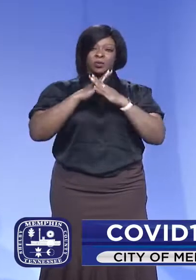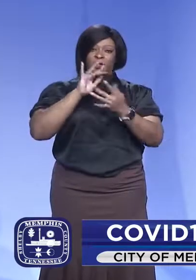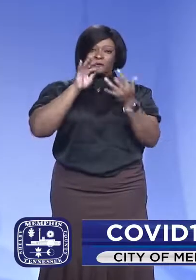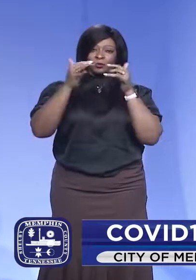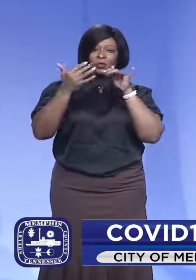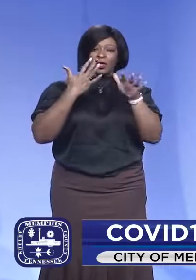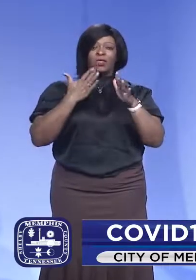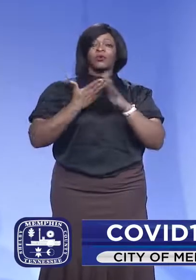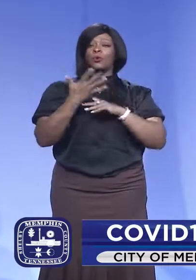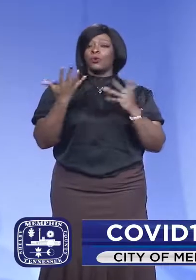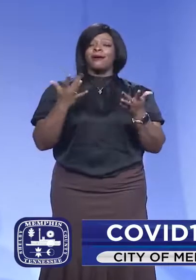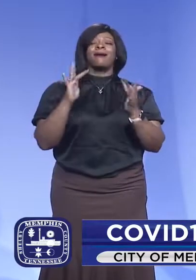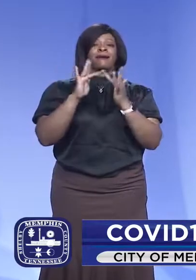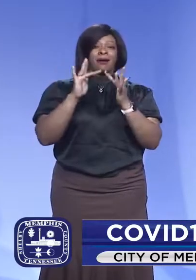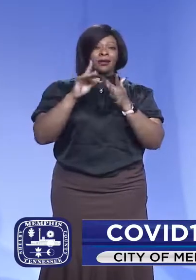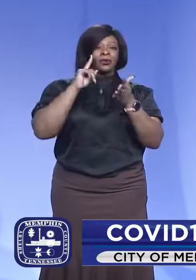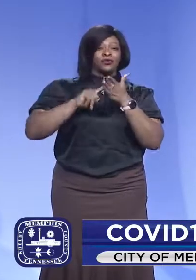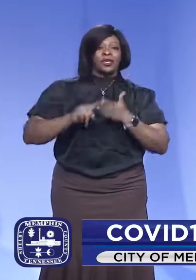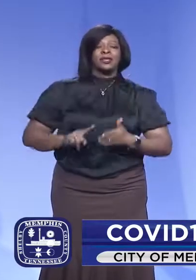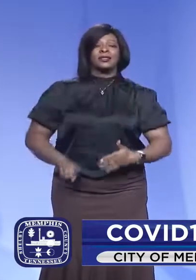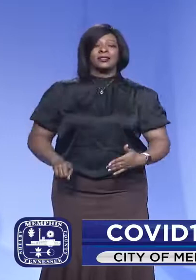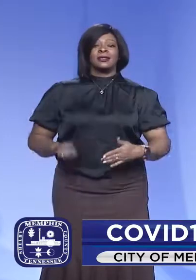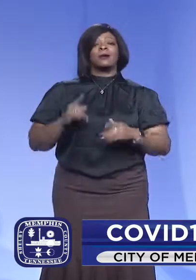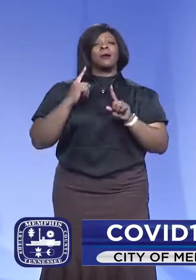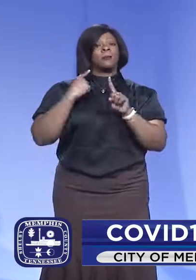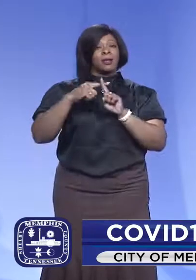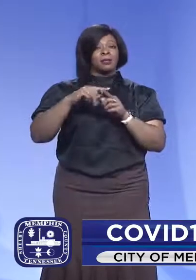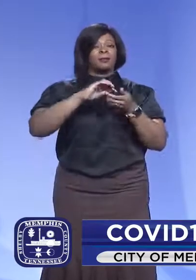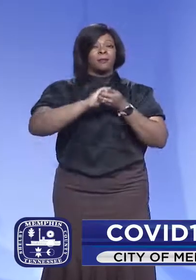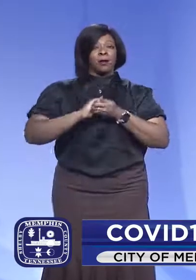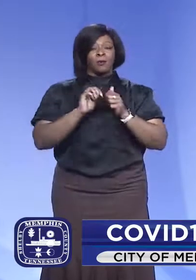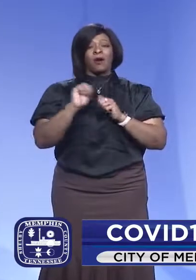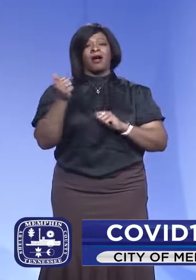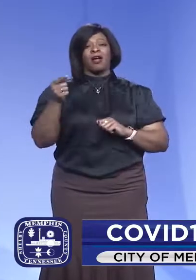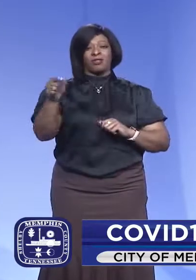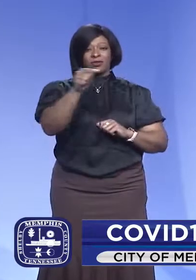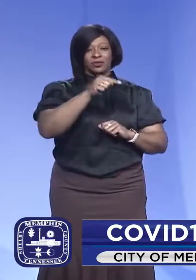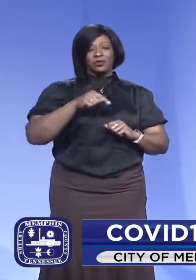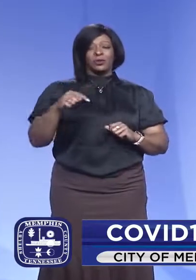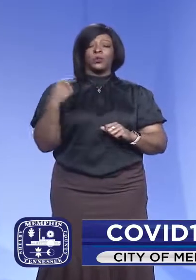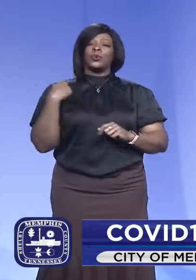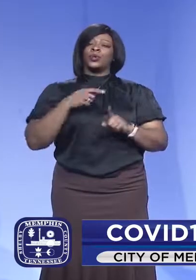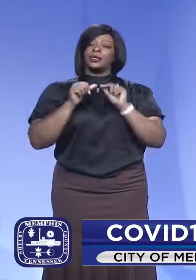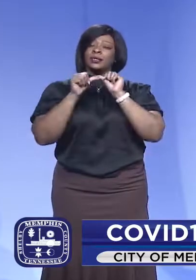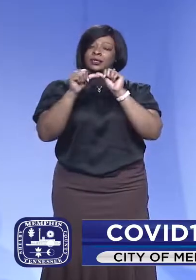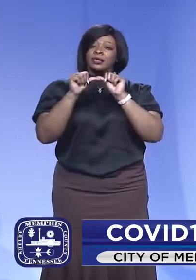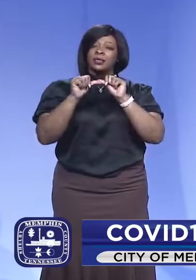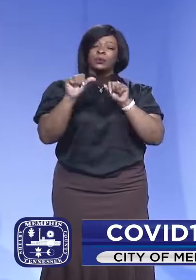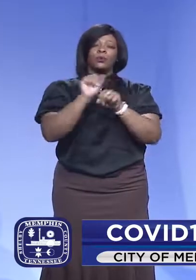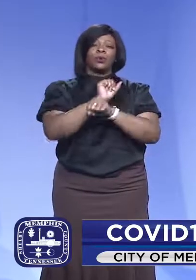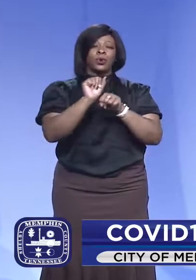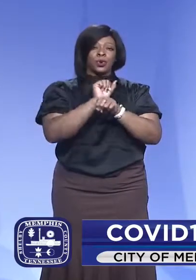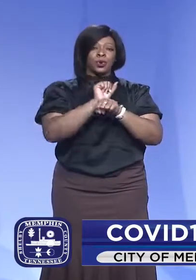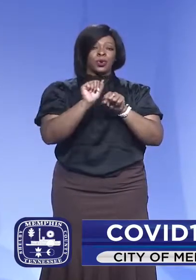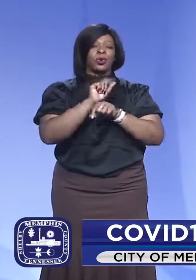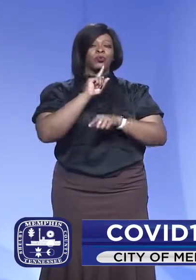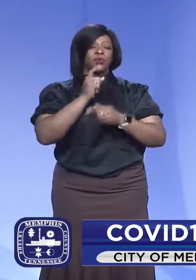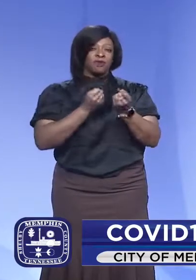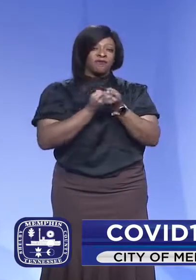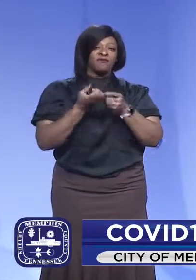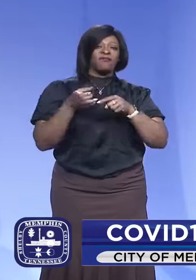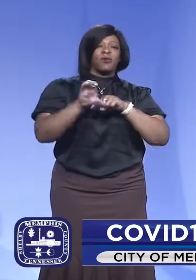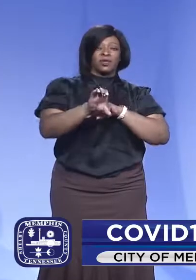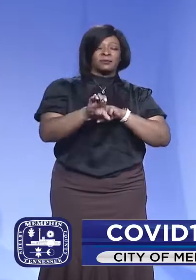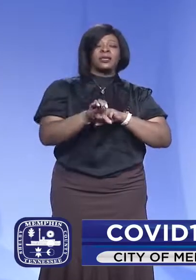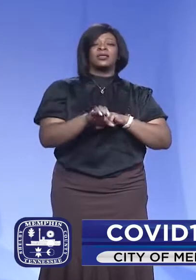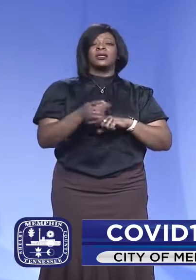through contact tracing, but also through our partnerships with others. We are also continuing to work on enforcement.